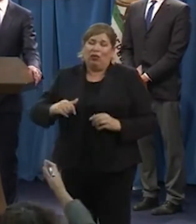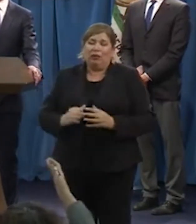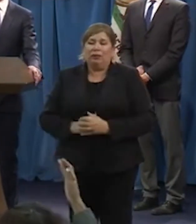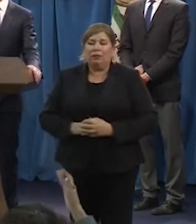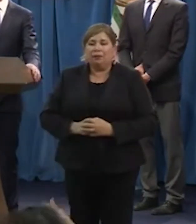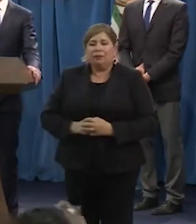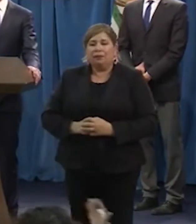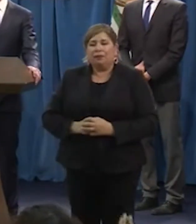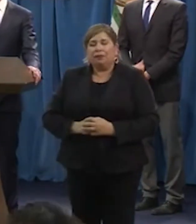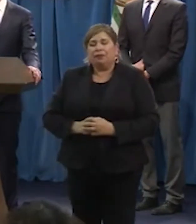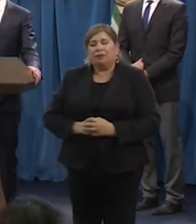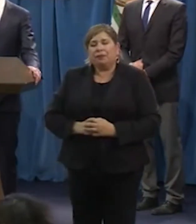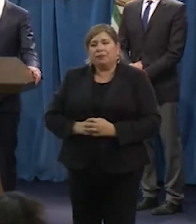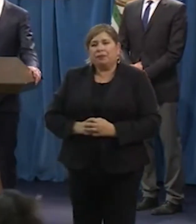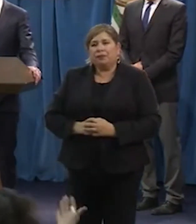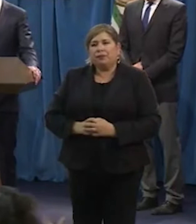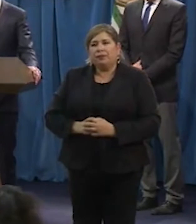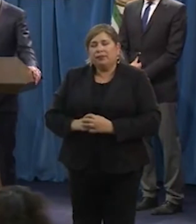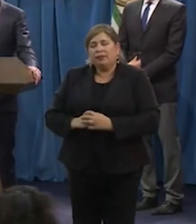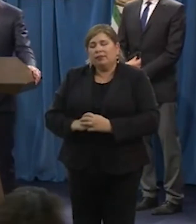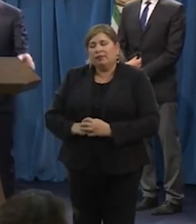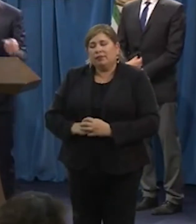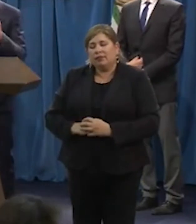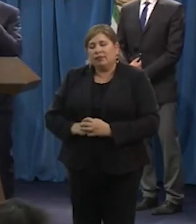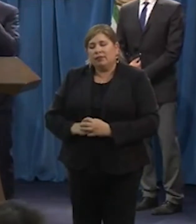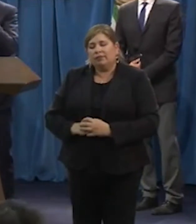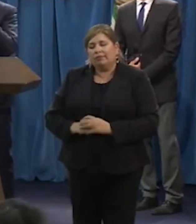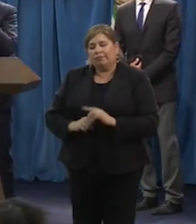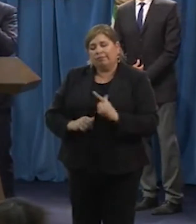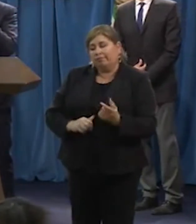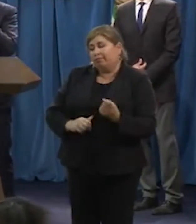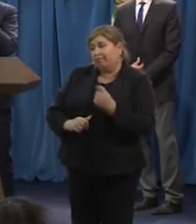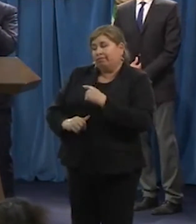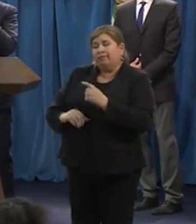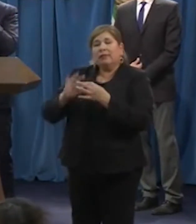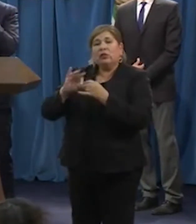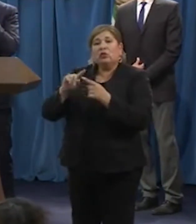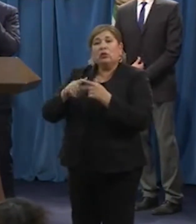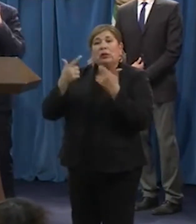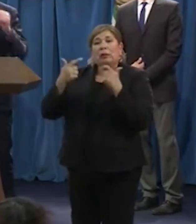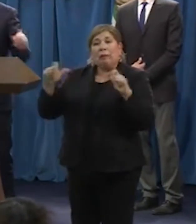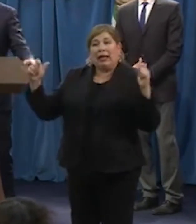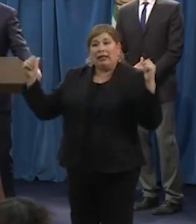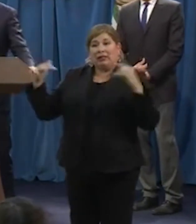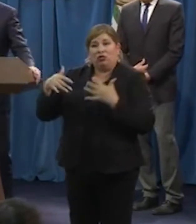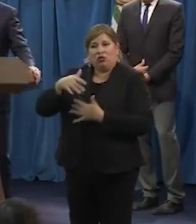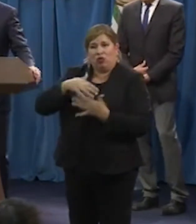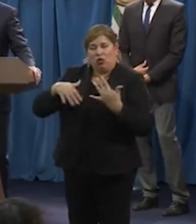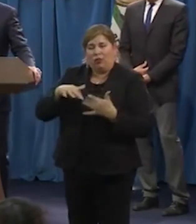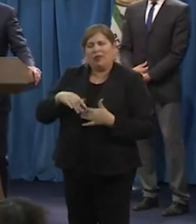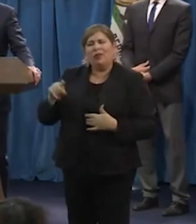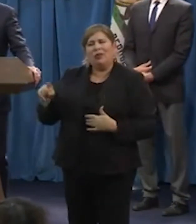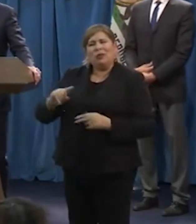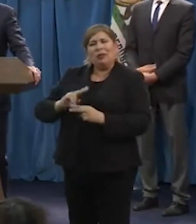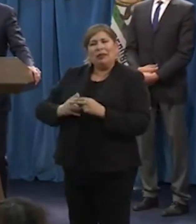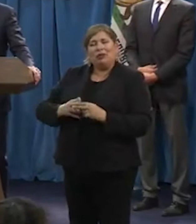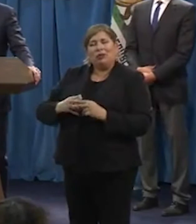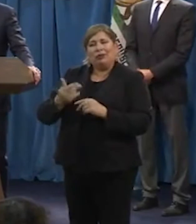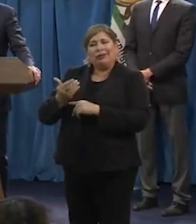Governor, what is order on social or mass gatherings? You mentioned the issue of enforcement. I mean, how do